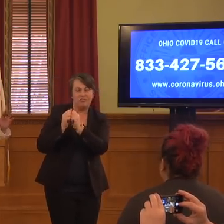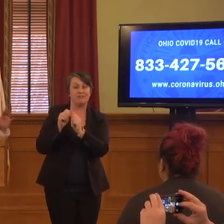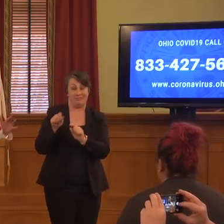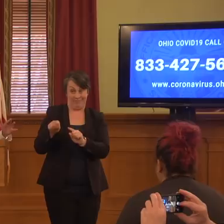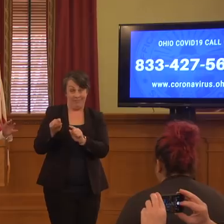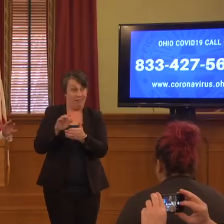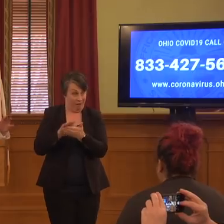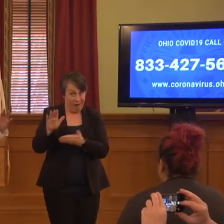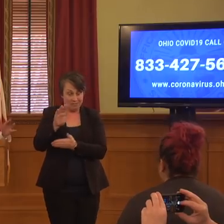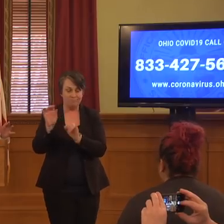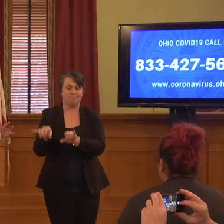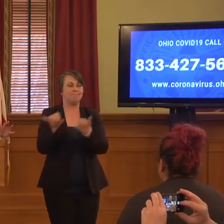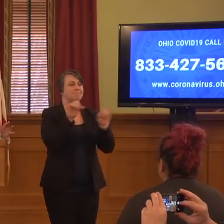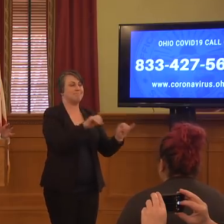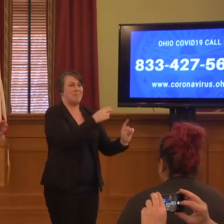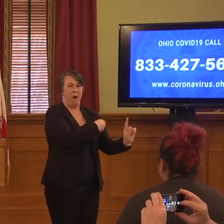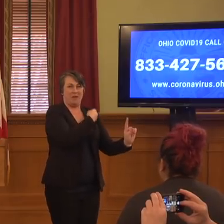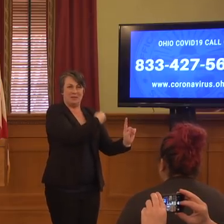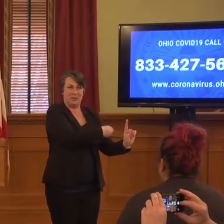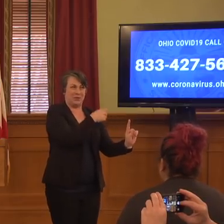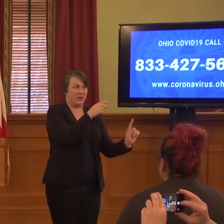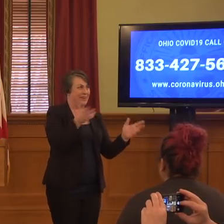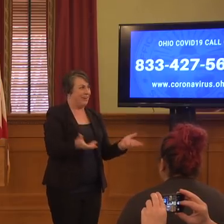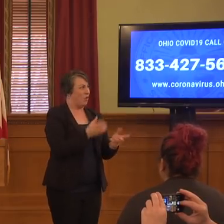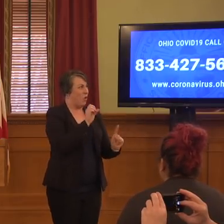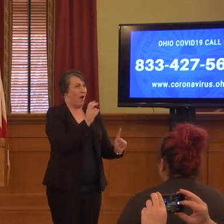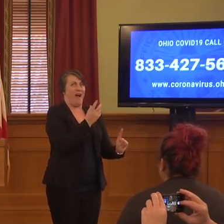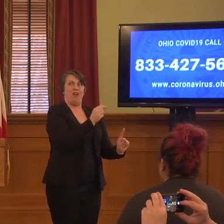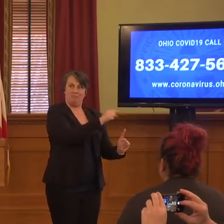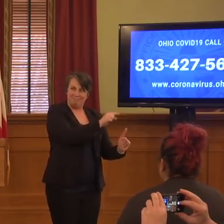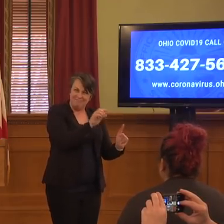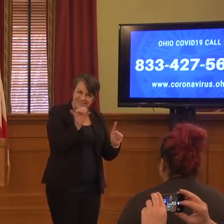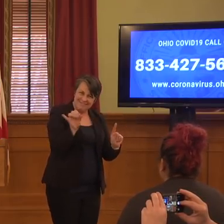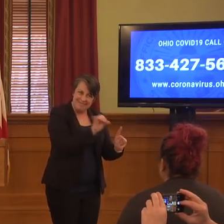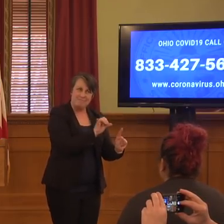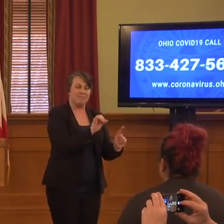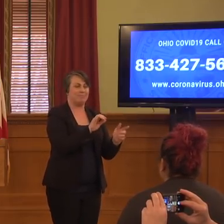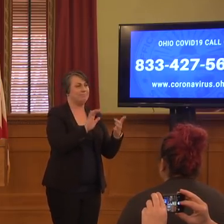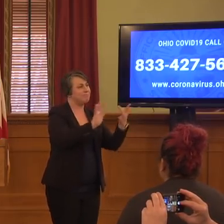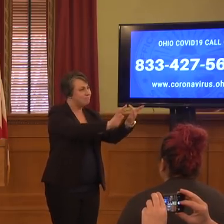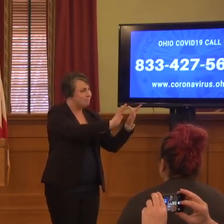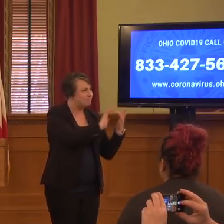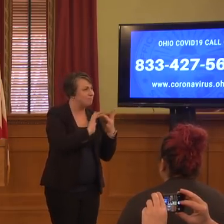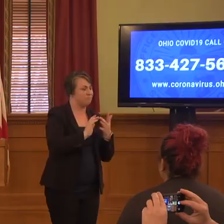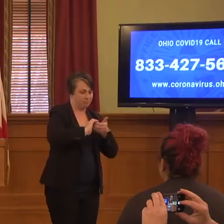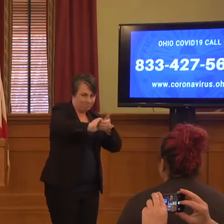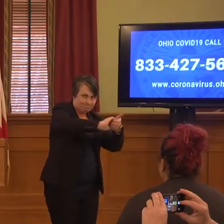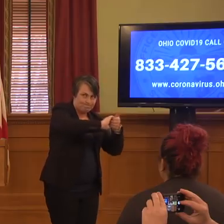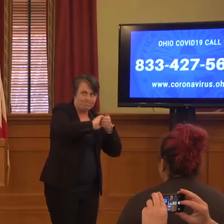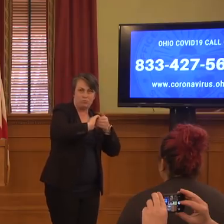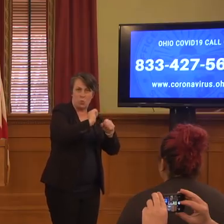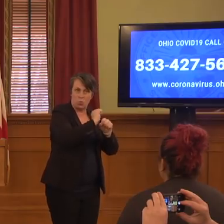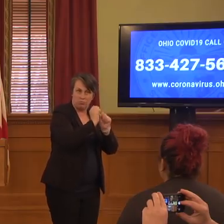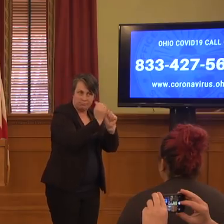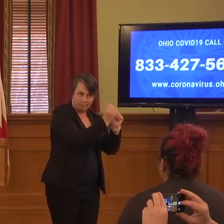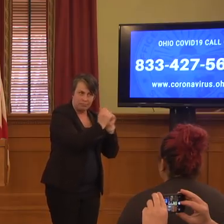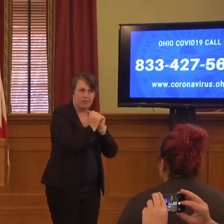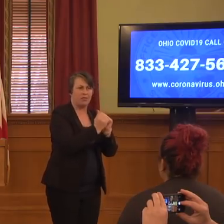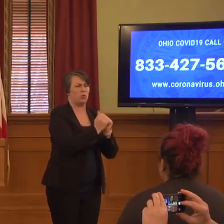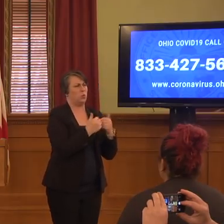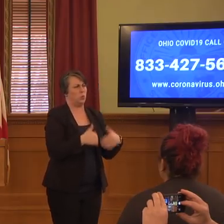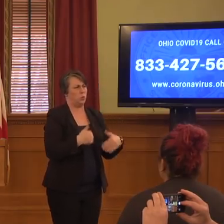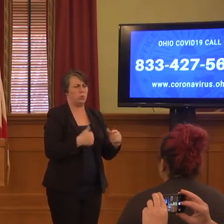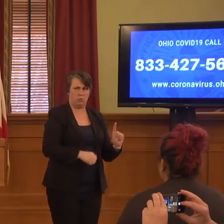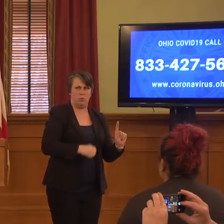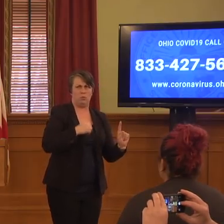now across Ohio. I'm very proud of that. And that'll be important as the days come. And they do have, you know, I'd say if I was to estimate